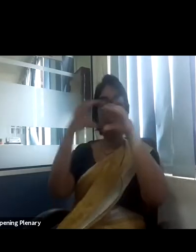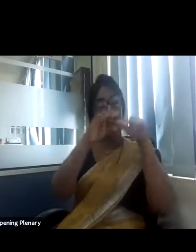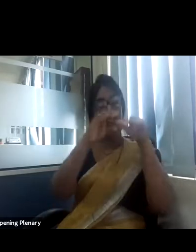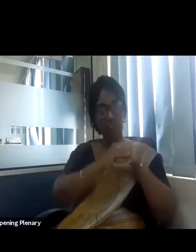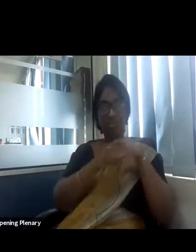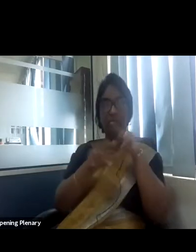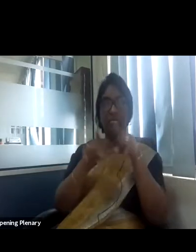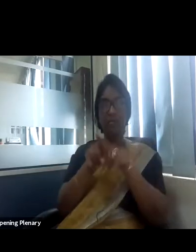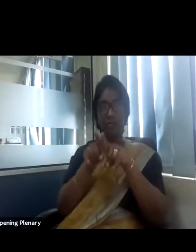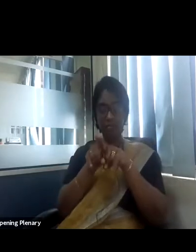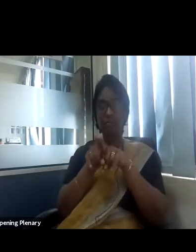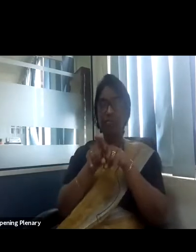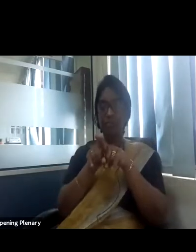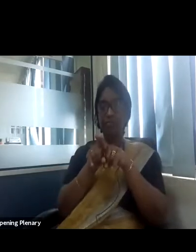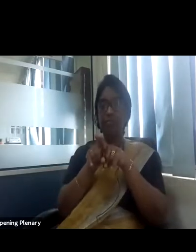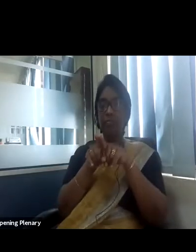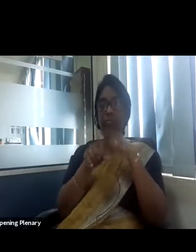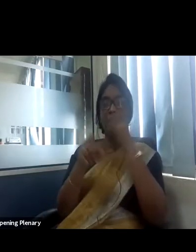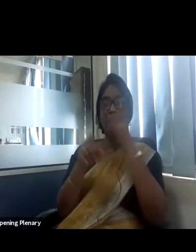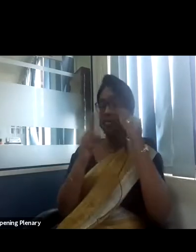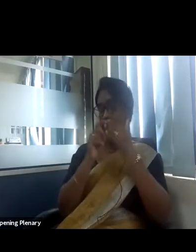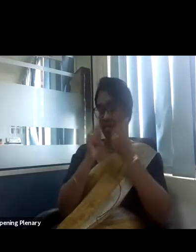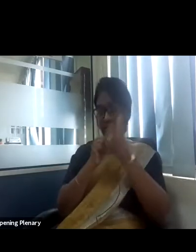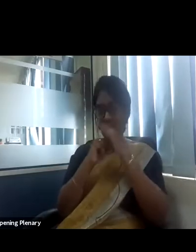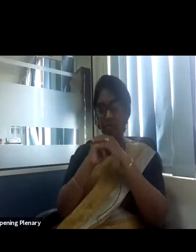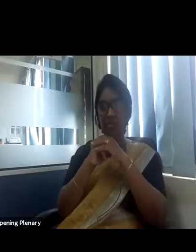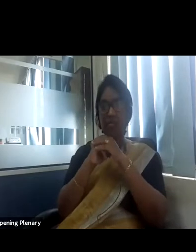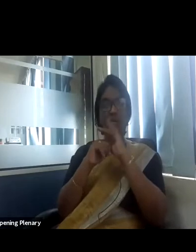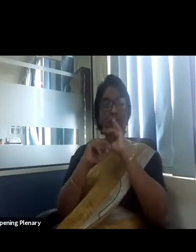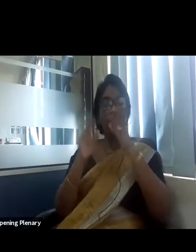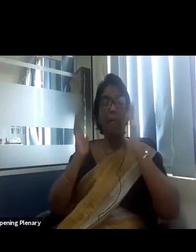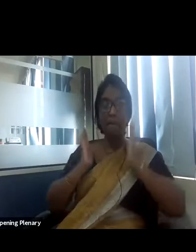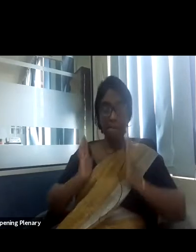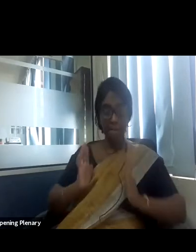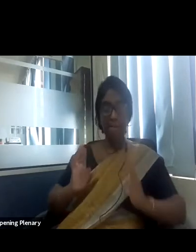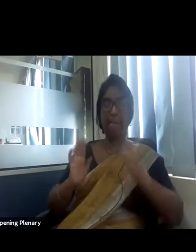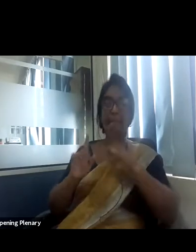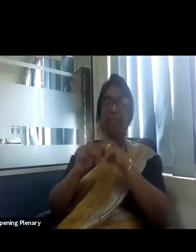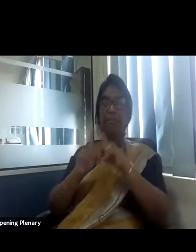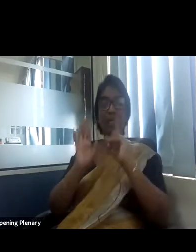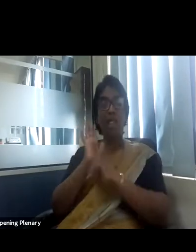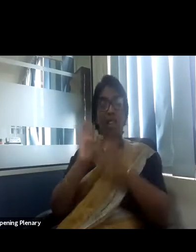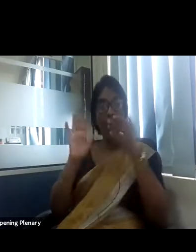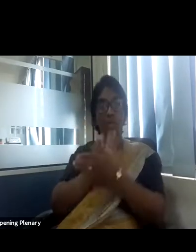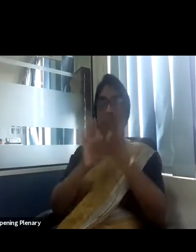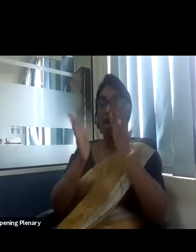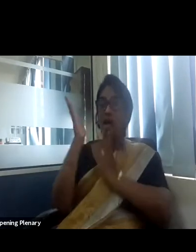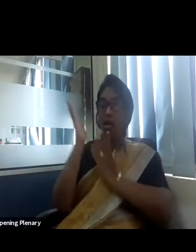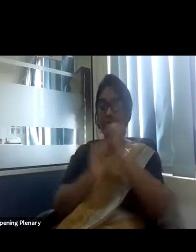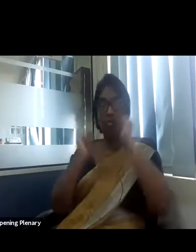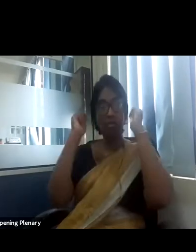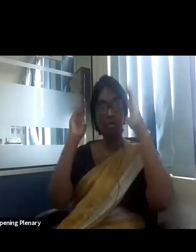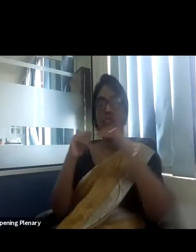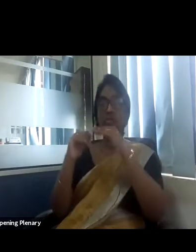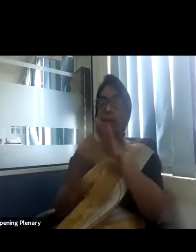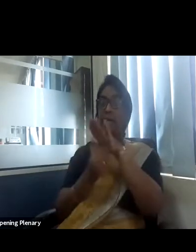said, human and labor rights, environmental sustainability, and fighting corruption, all of which